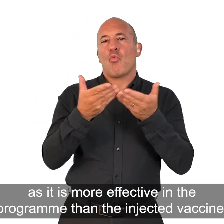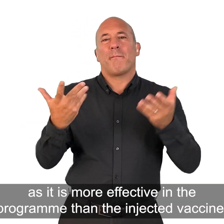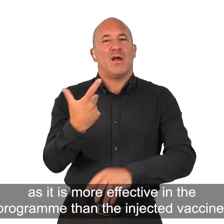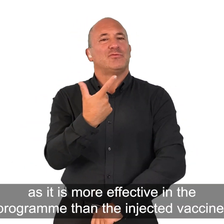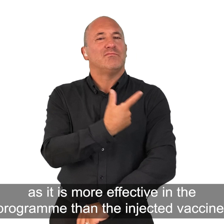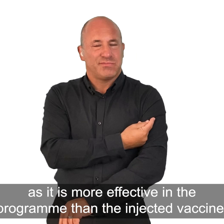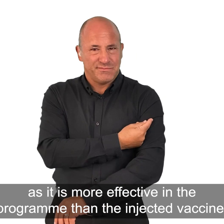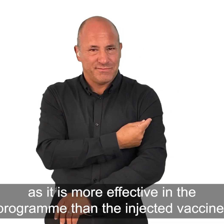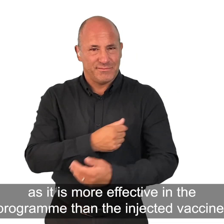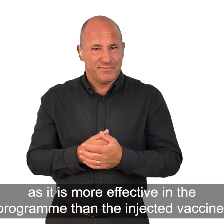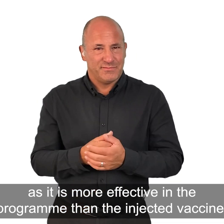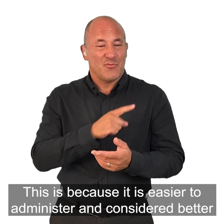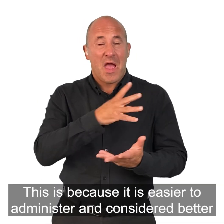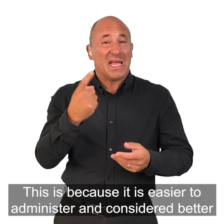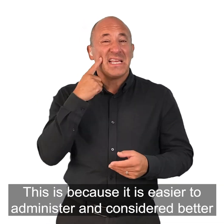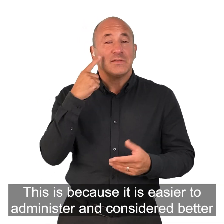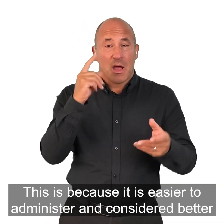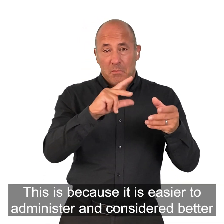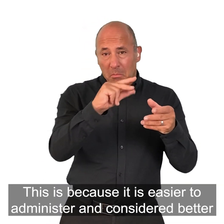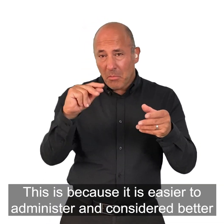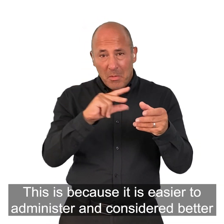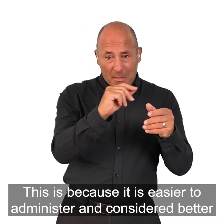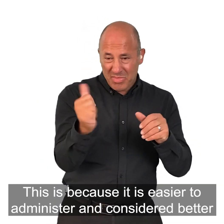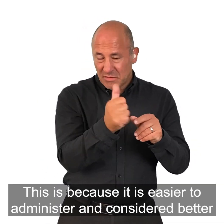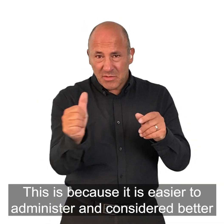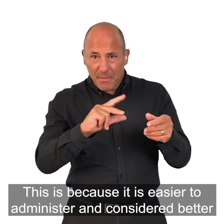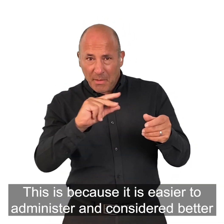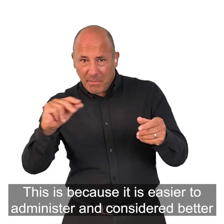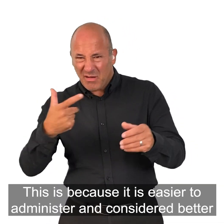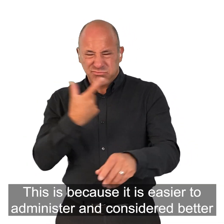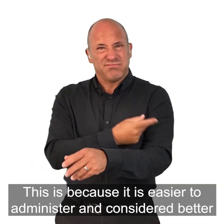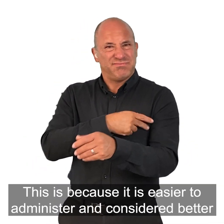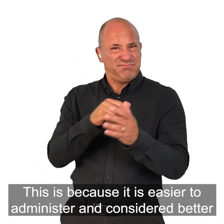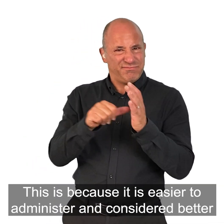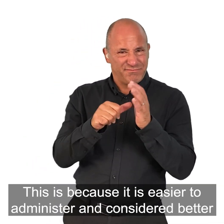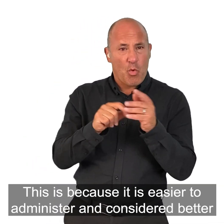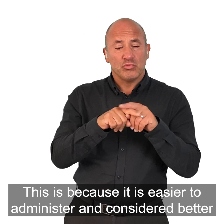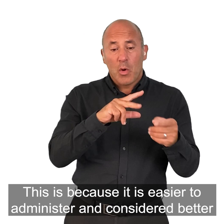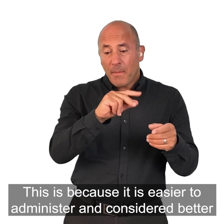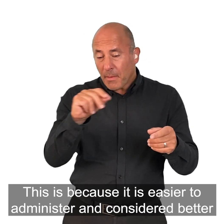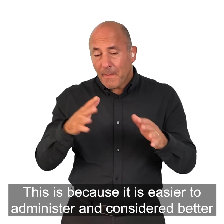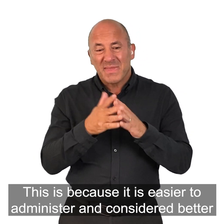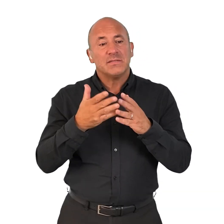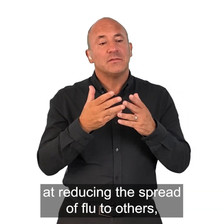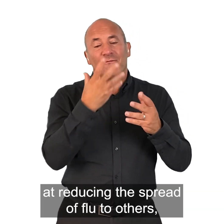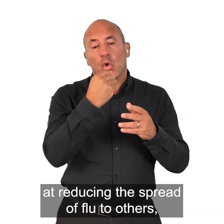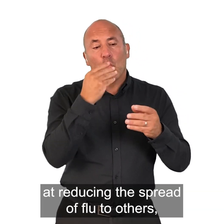more effective in the programme than the injected vaccine. This is because it is easier to administer and considered better at reducing the spread